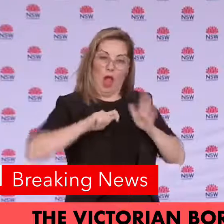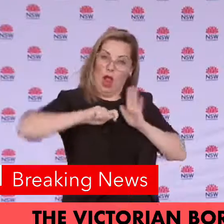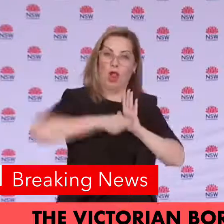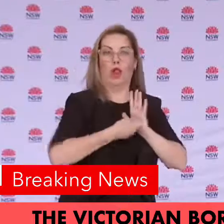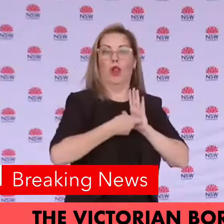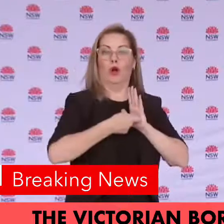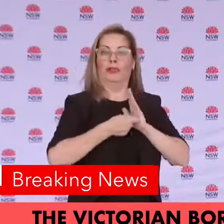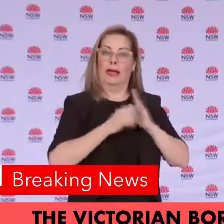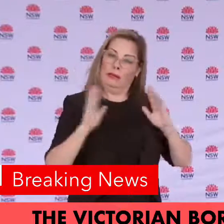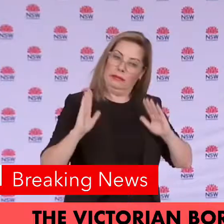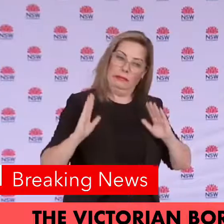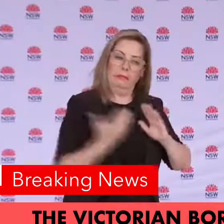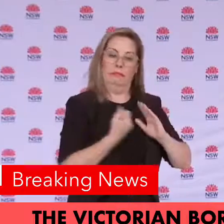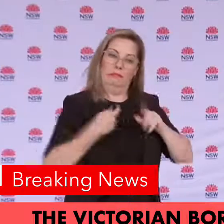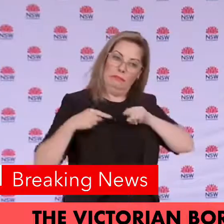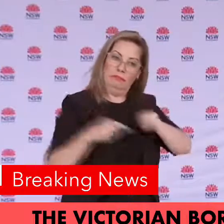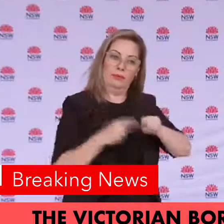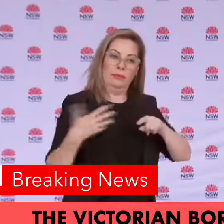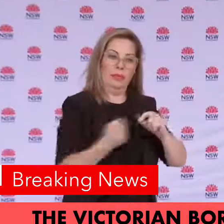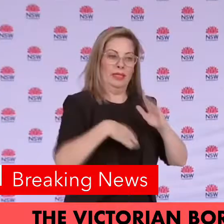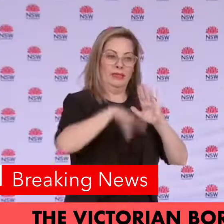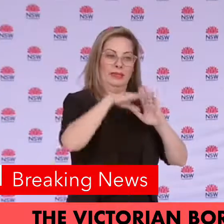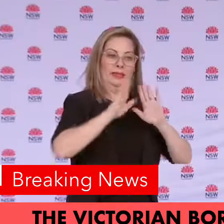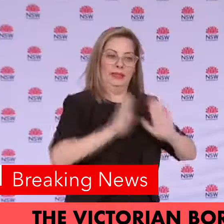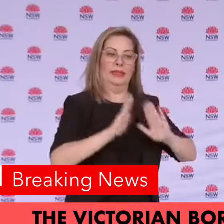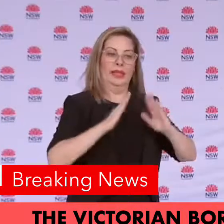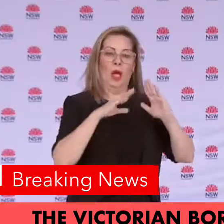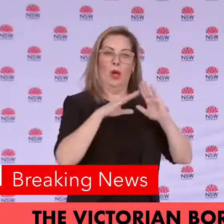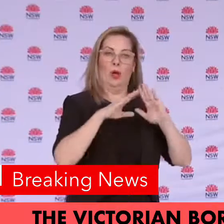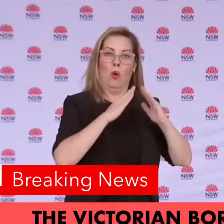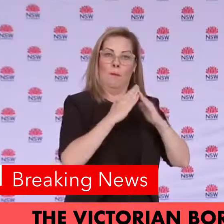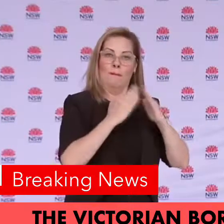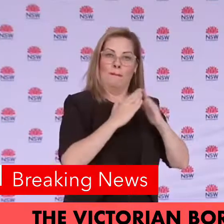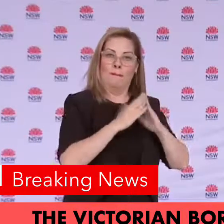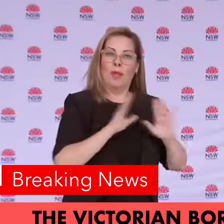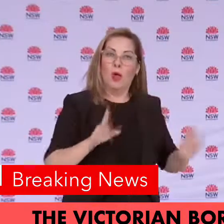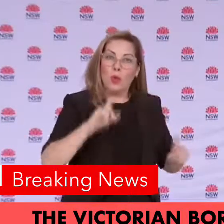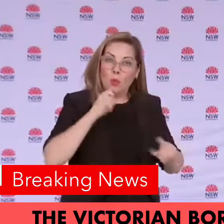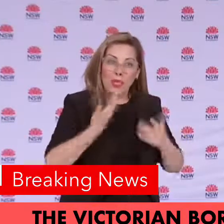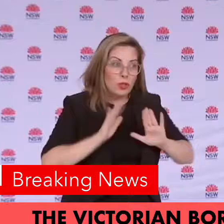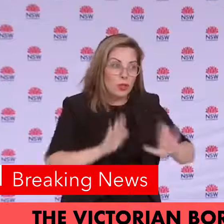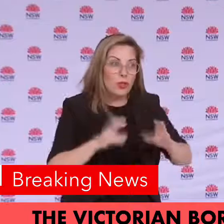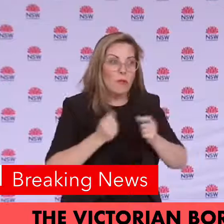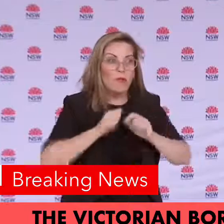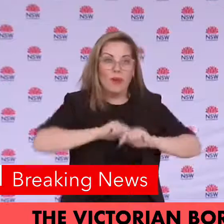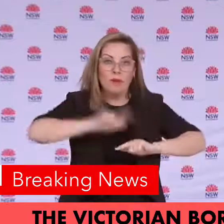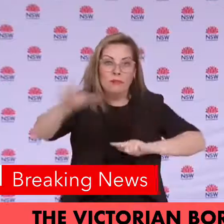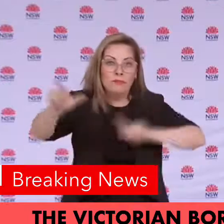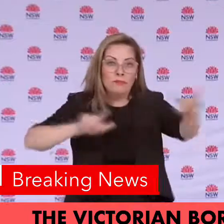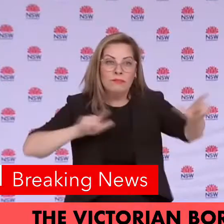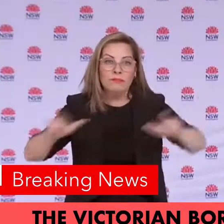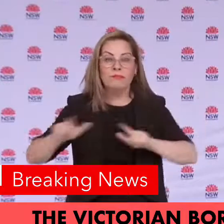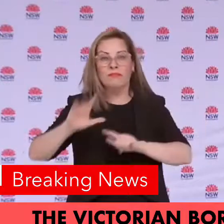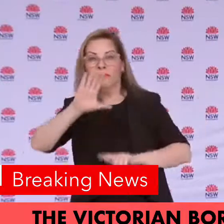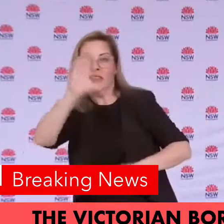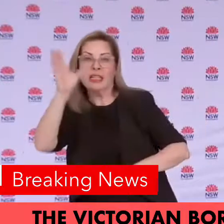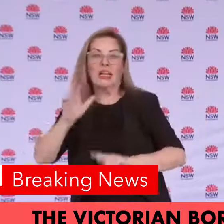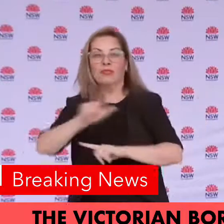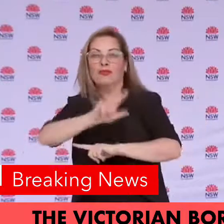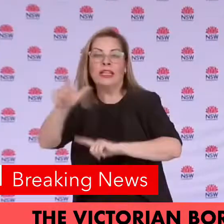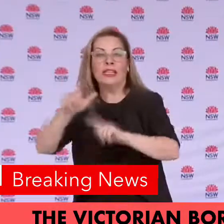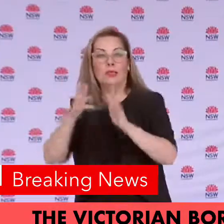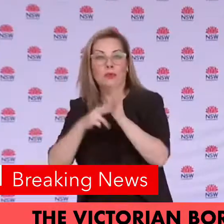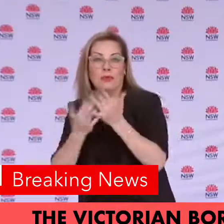Look, at the moment, the trend is going where we want it to go, where we need it to go. Yes, it's volatile, but